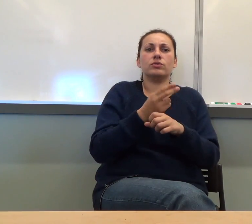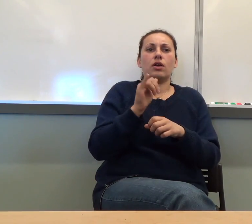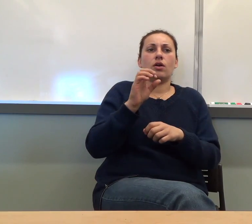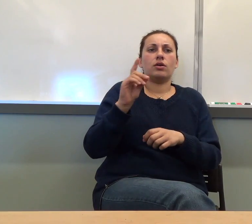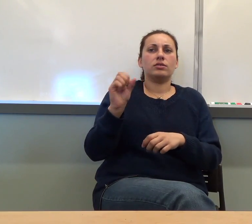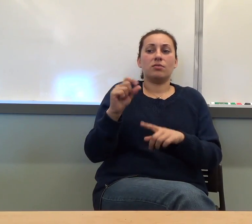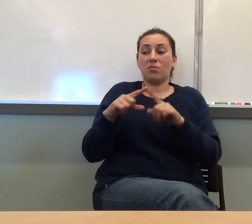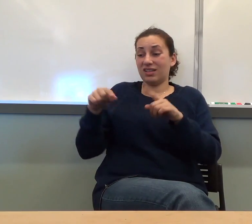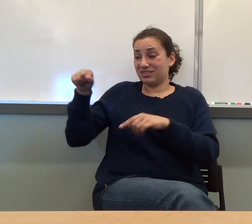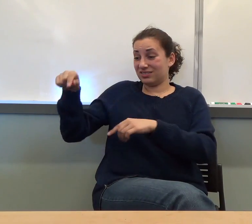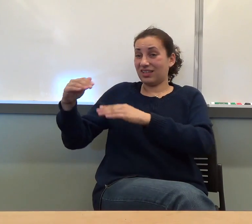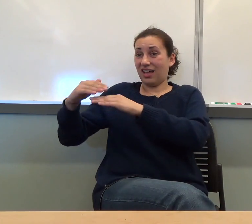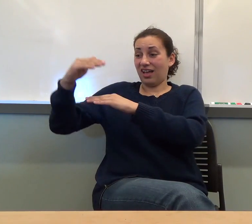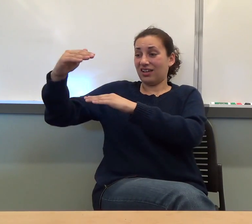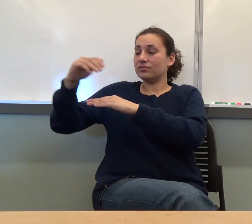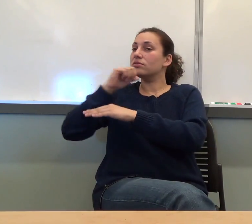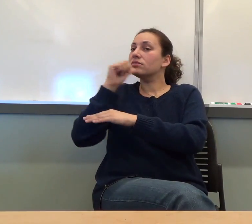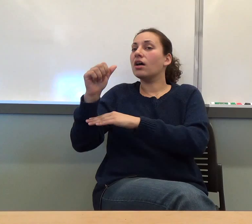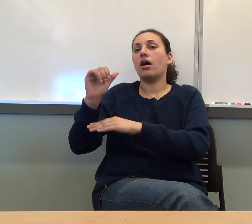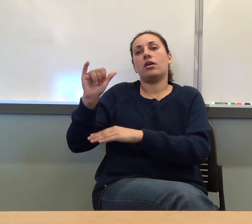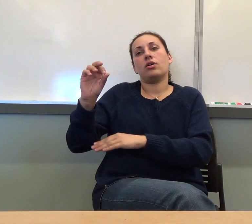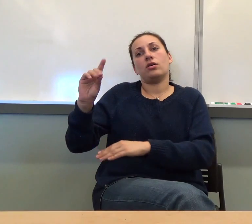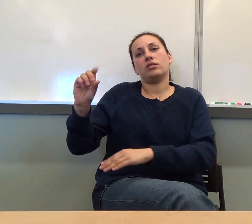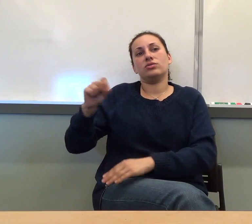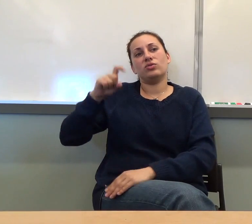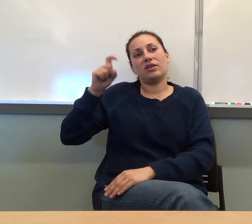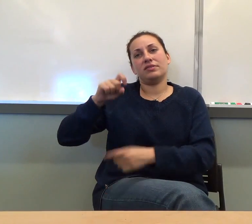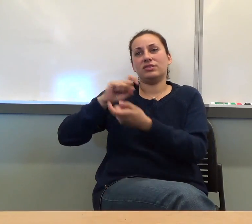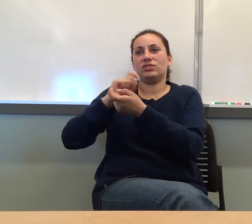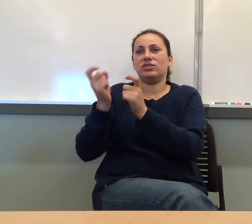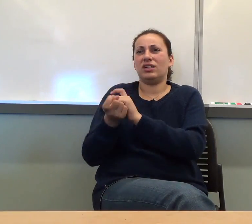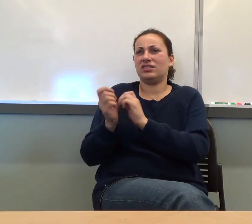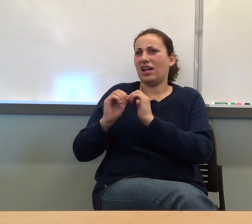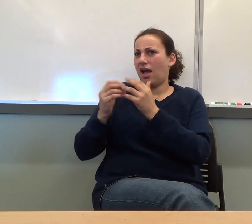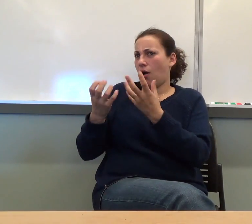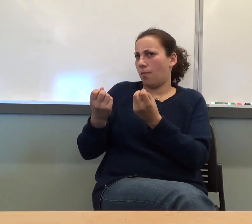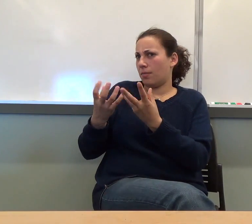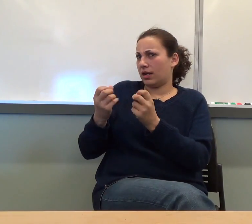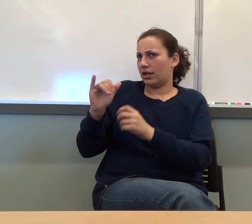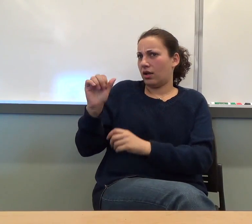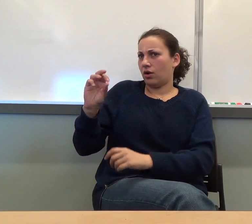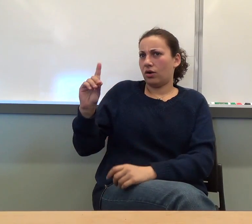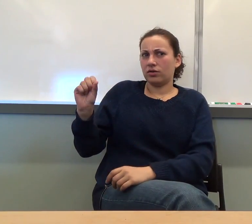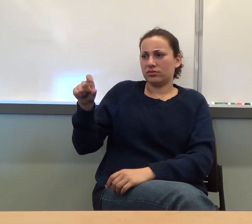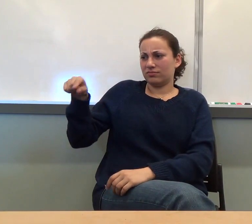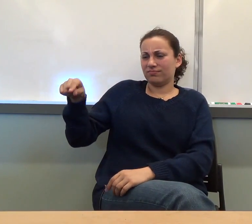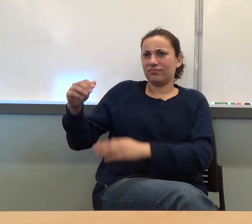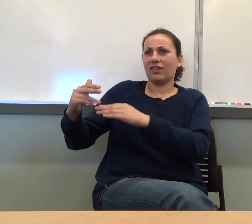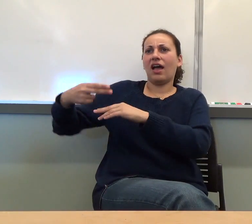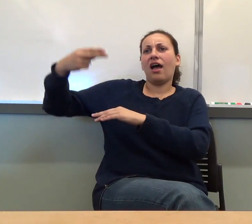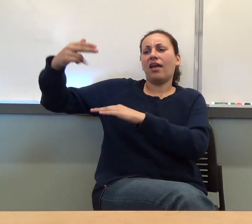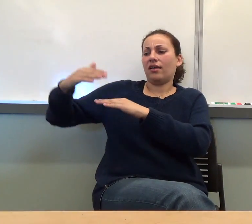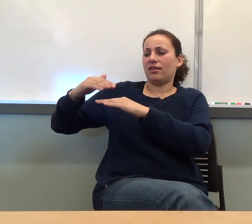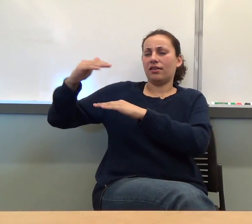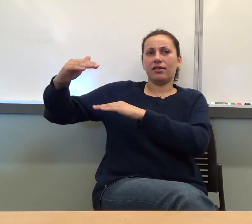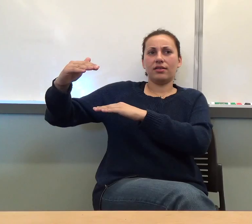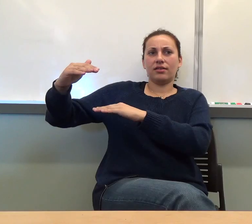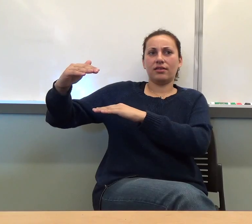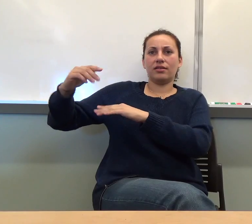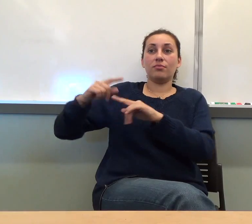not in yards. So we have to talk about how many yards that is. Well, we just happen to have a yardstick here.